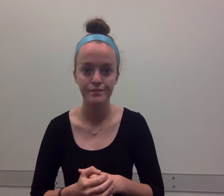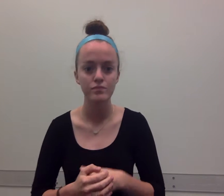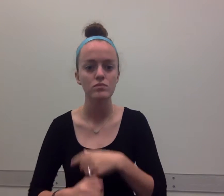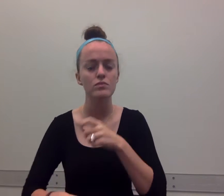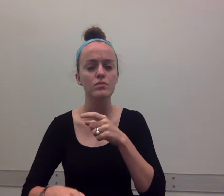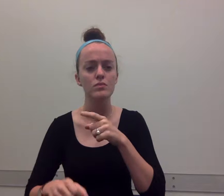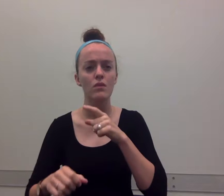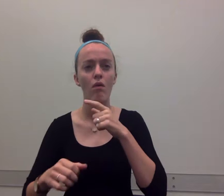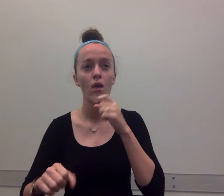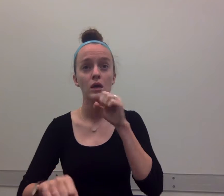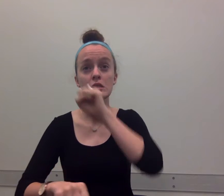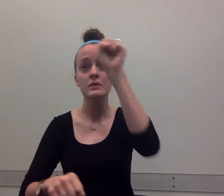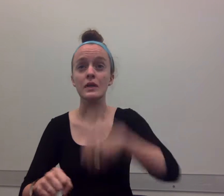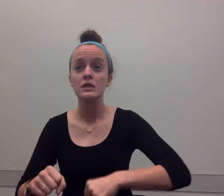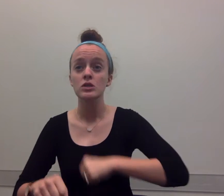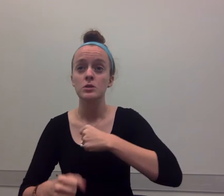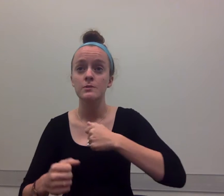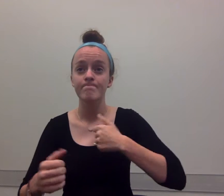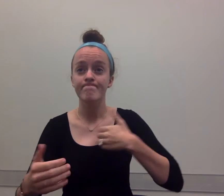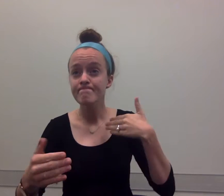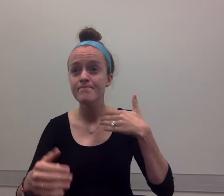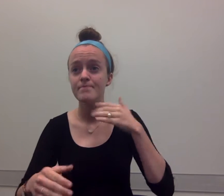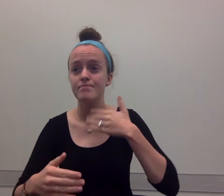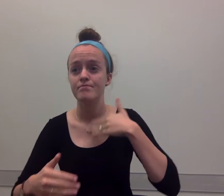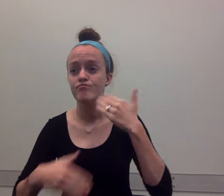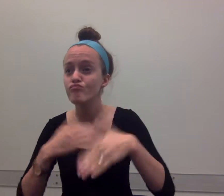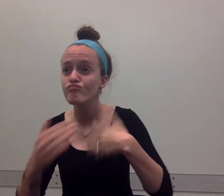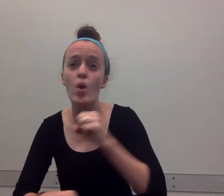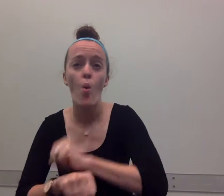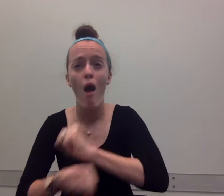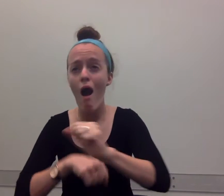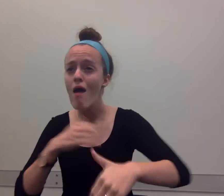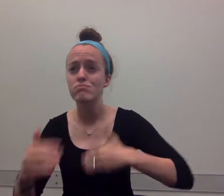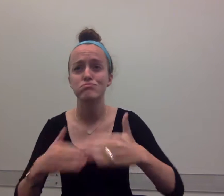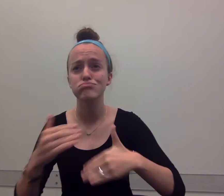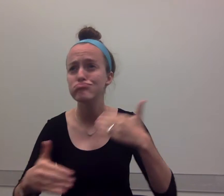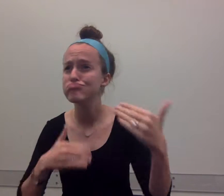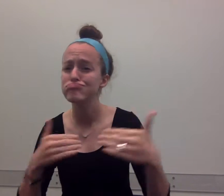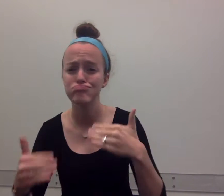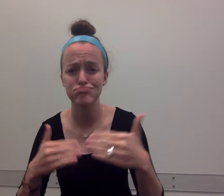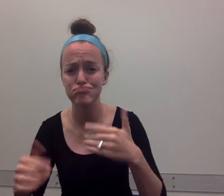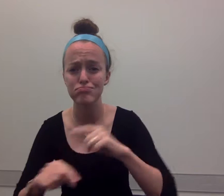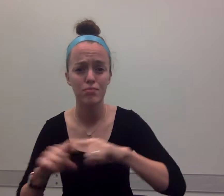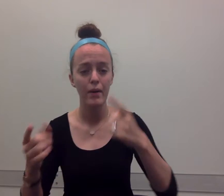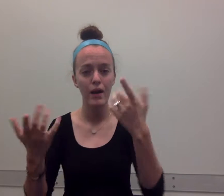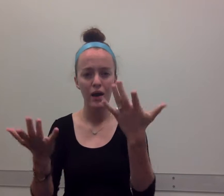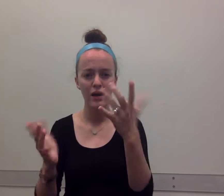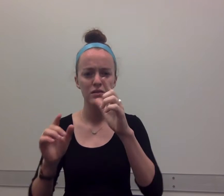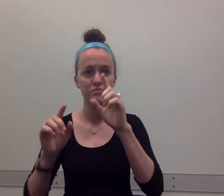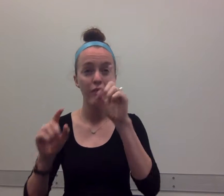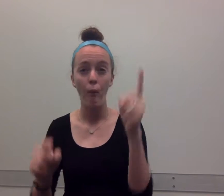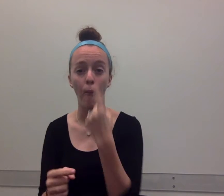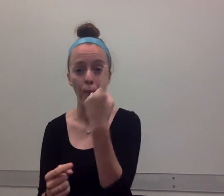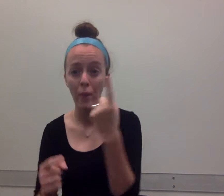only based on the tests at the end of the semester. I know people in college are familiar with that with some of their courses.